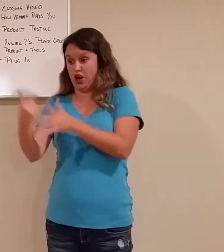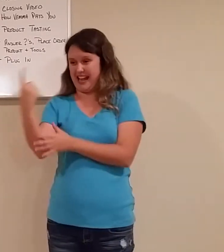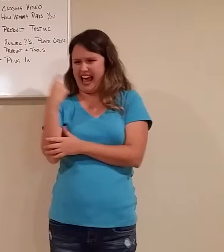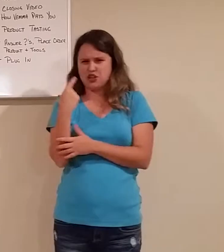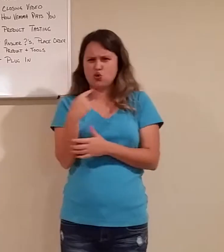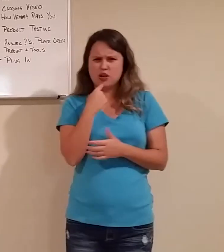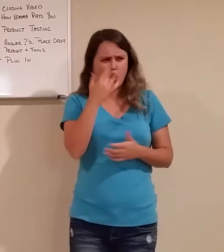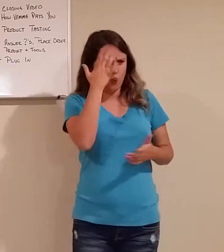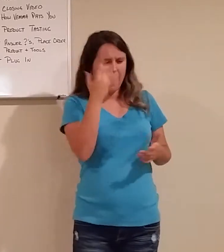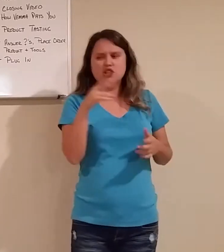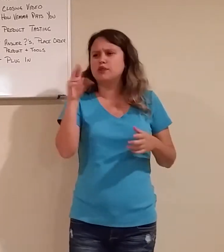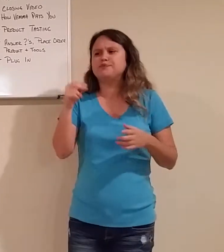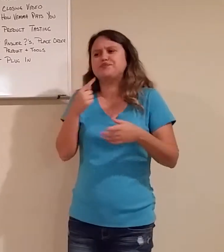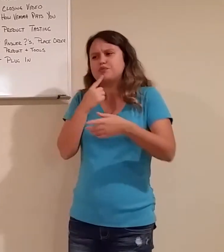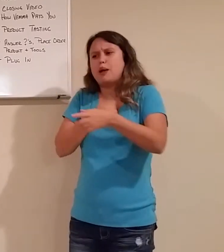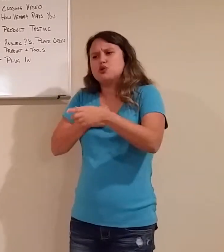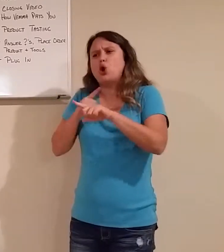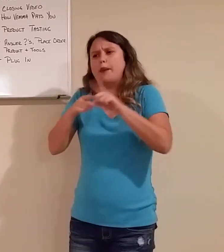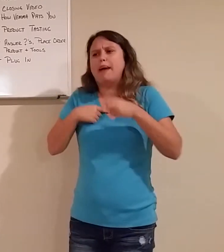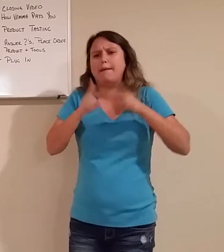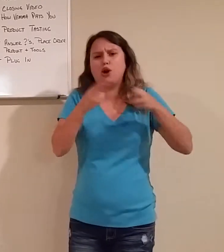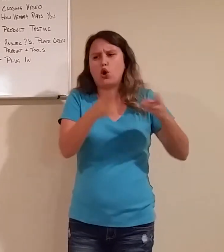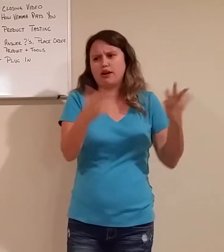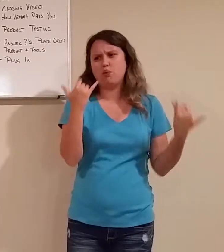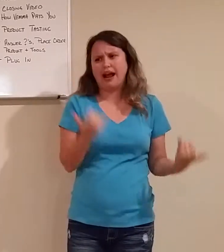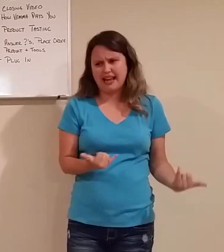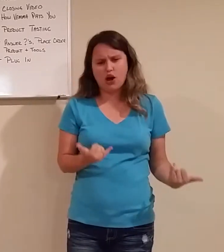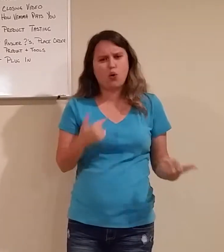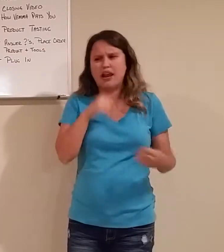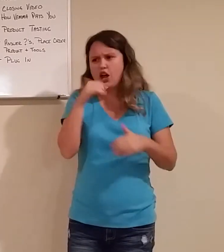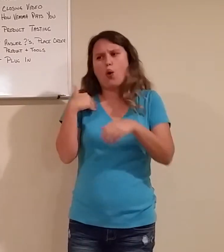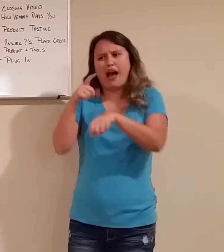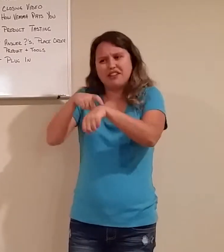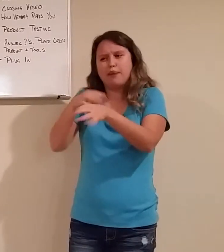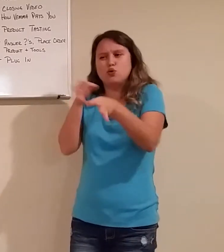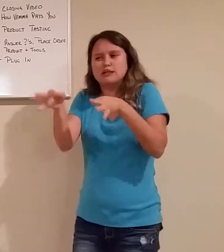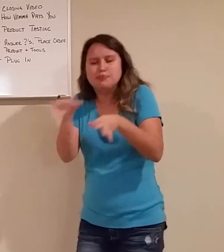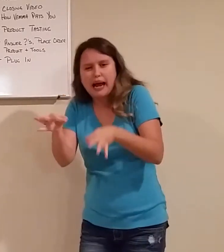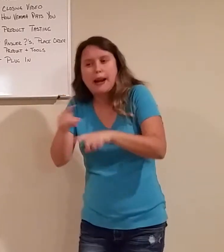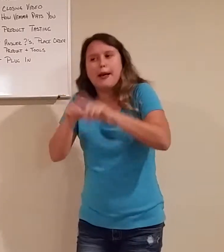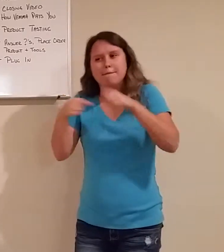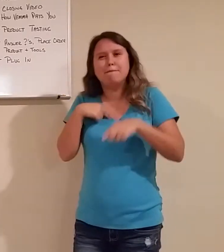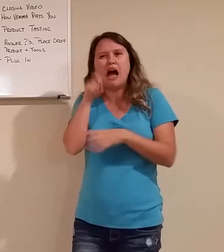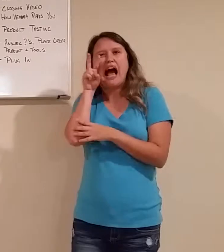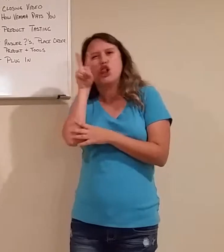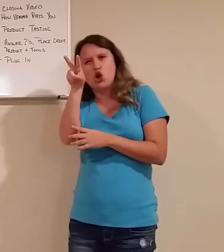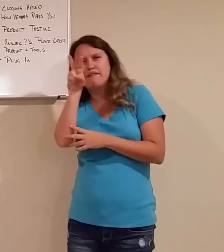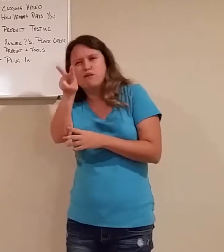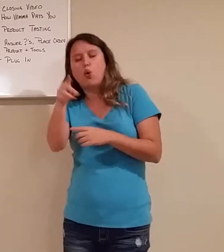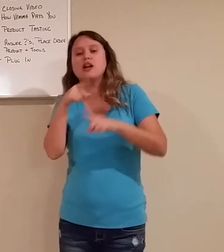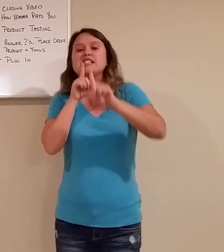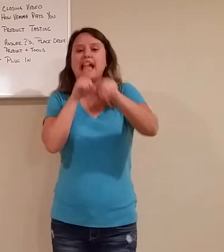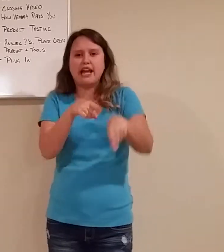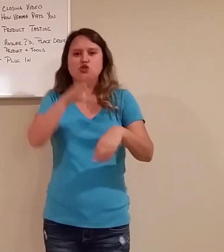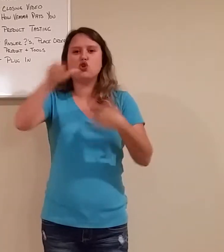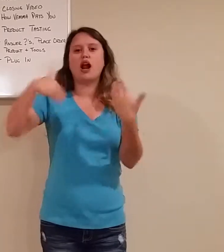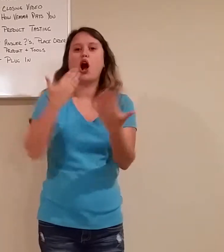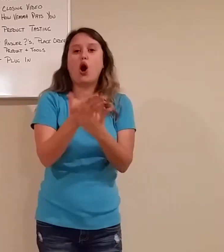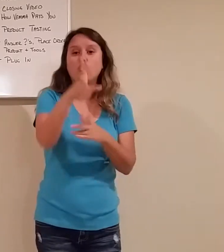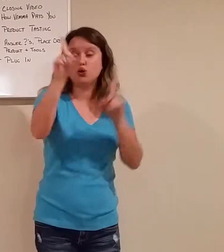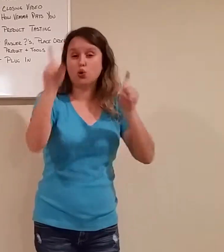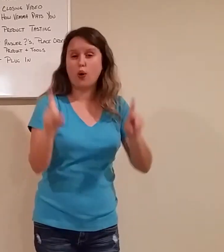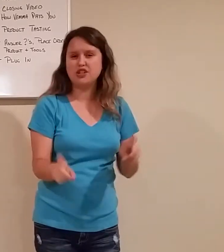I'm sorry, but I was kind of in a hurry, and right now I don't have time. But I look forward to answering all your